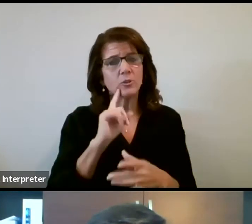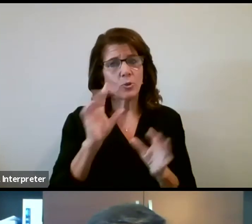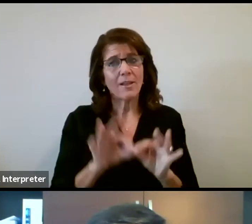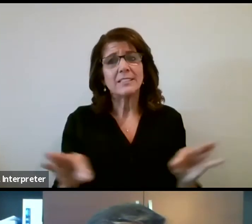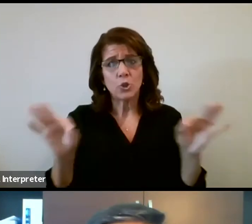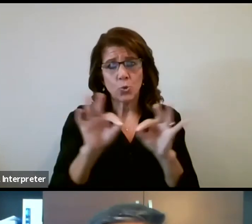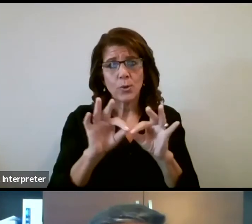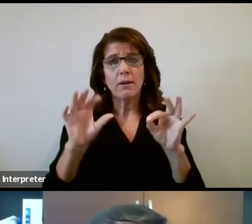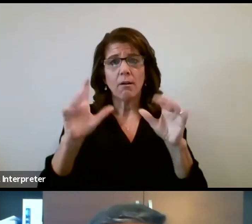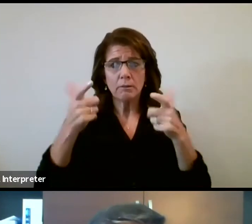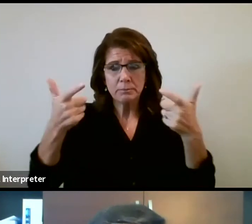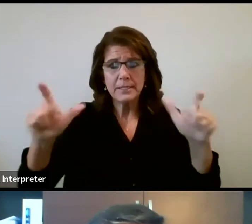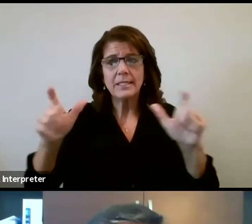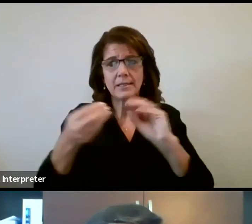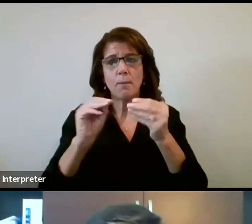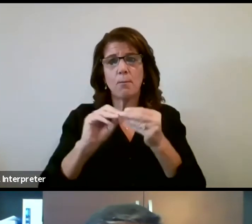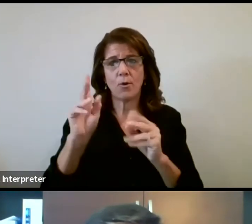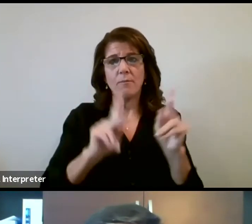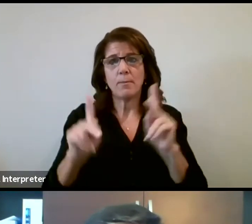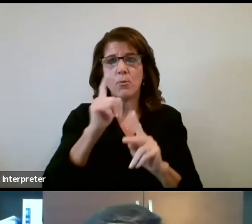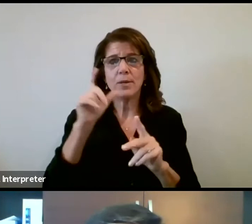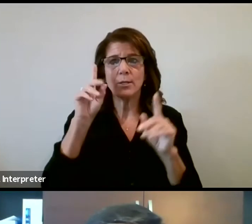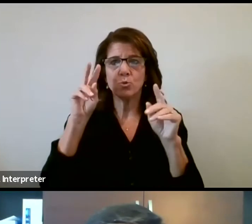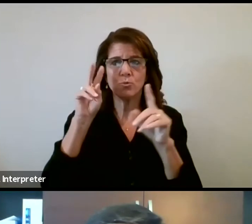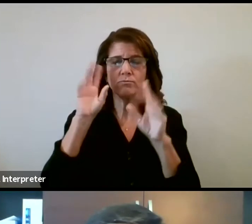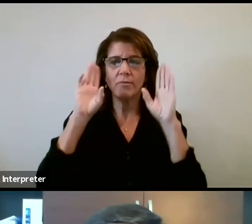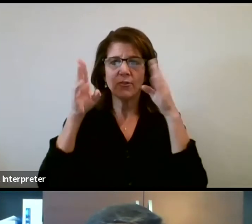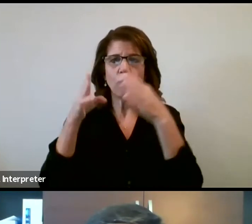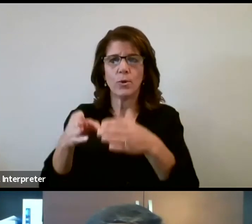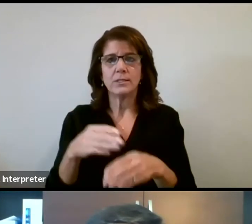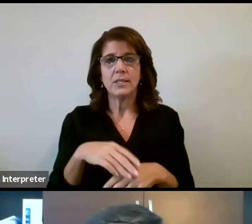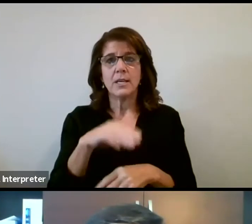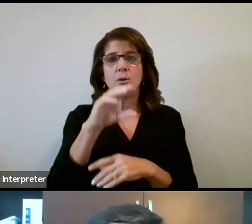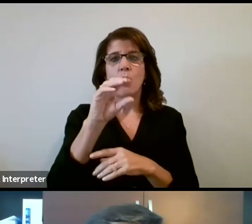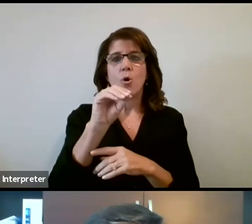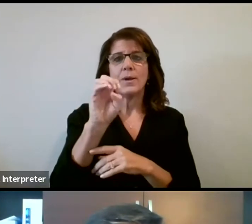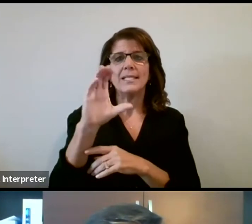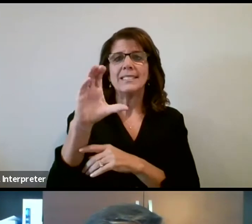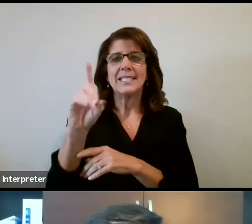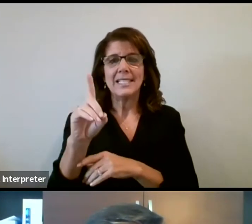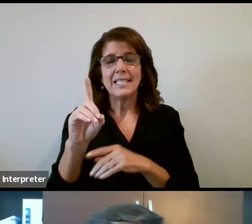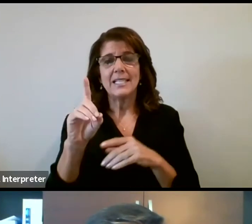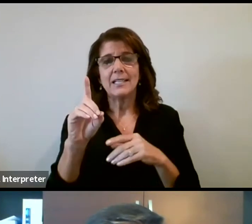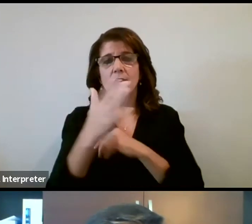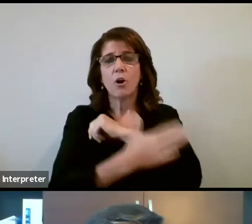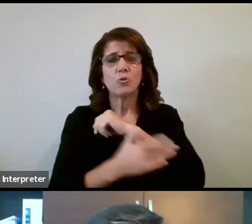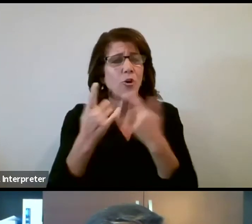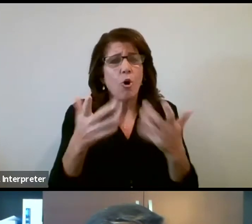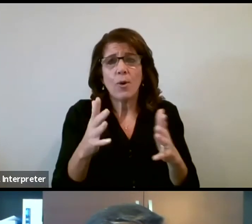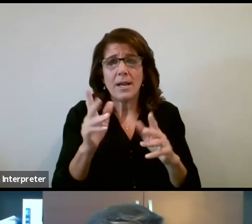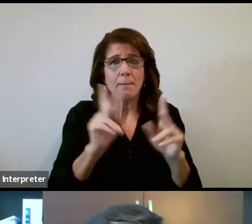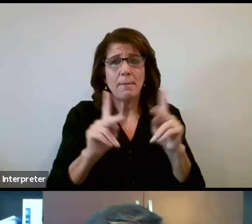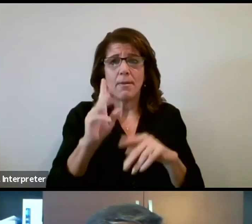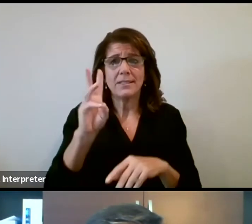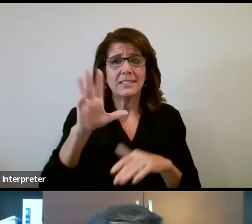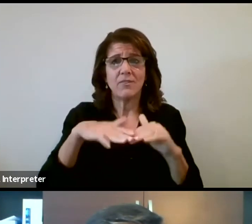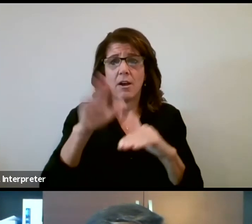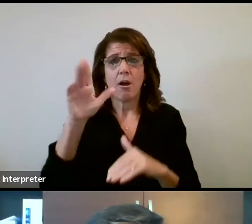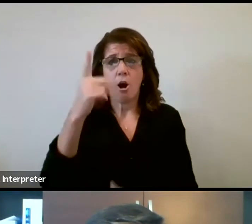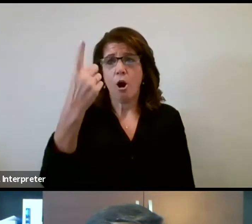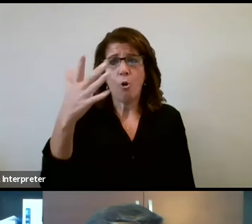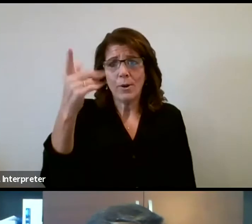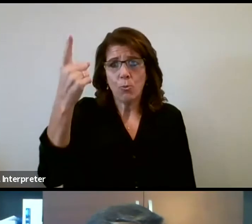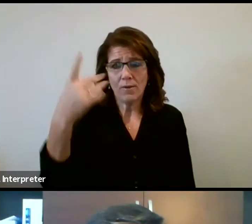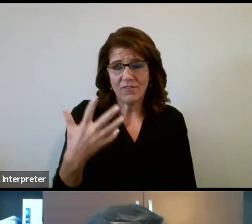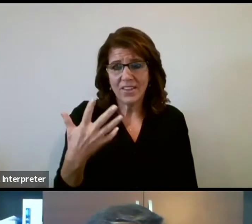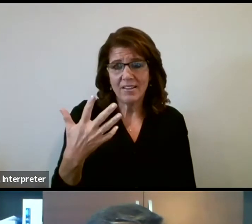mass of people that need to be addressed. And in fact, in OECD countries right now, they're already, people over 65 are already a fifth of the